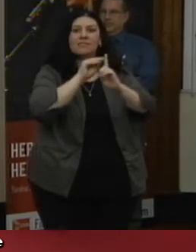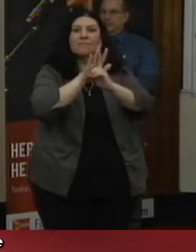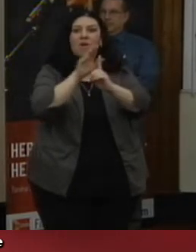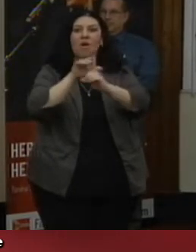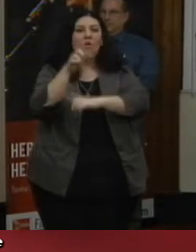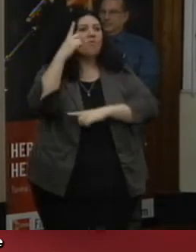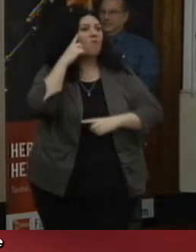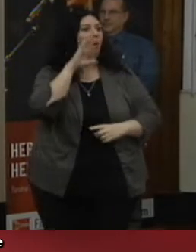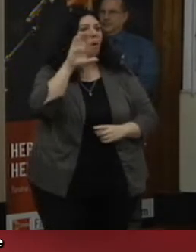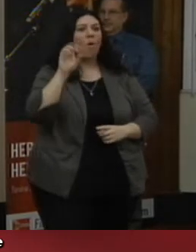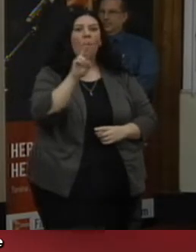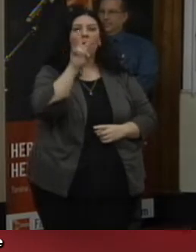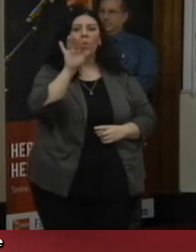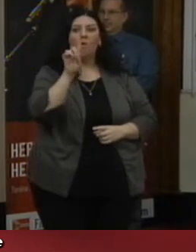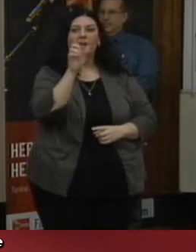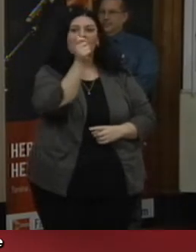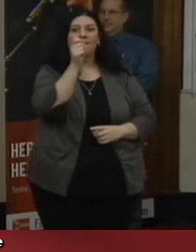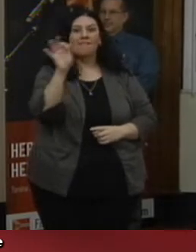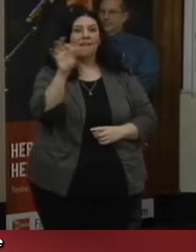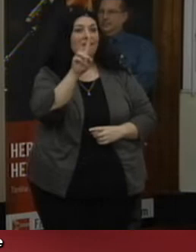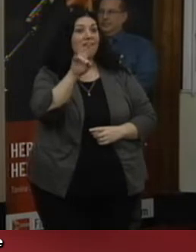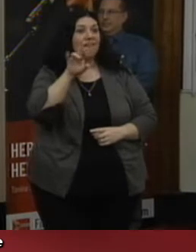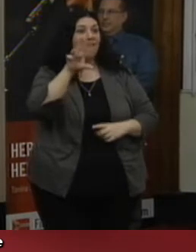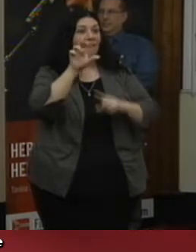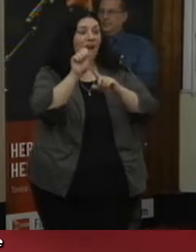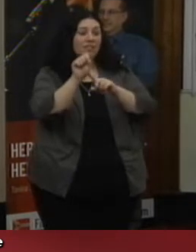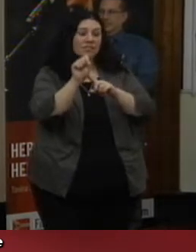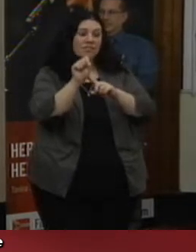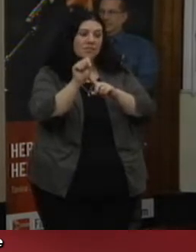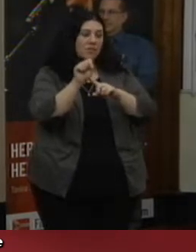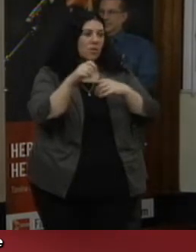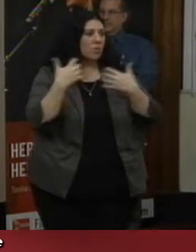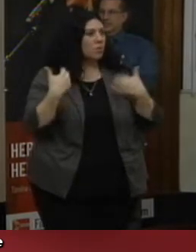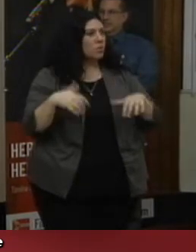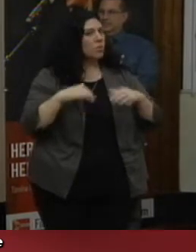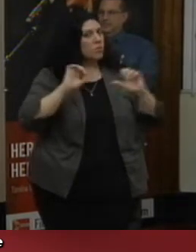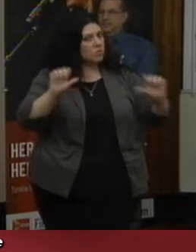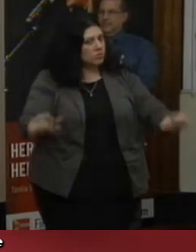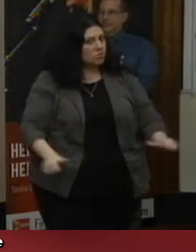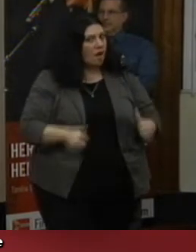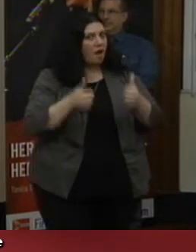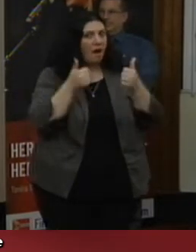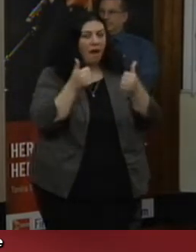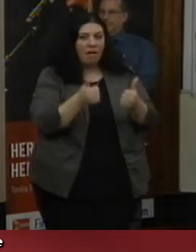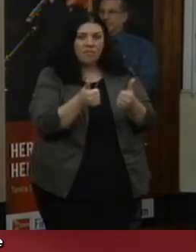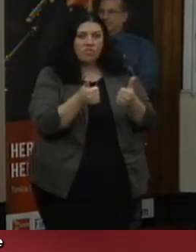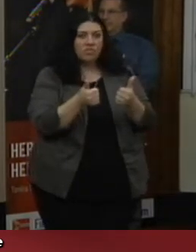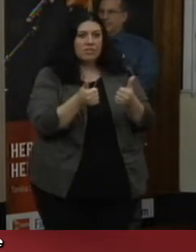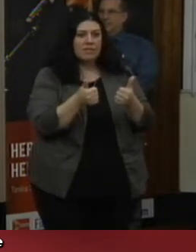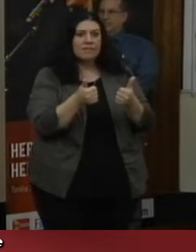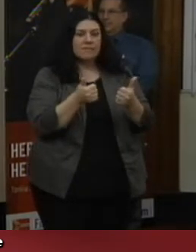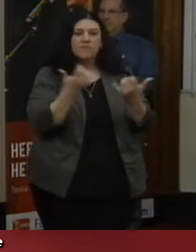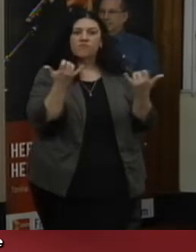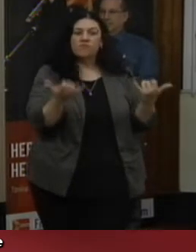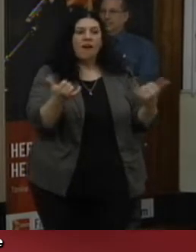COVID-19 virus. It's very challenging. It's a very uncertain time,